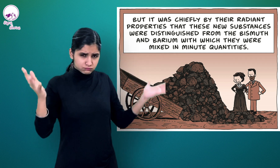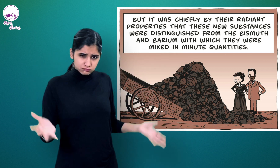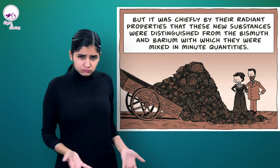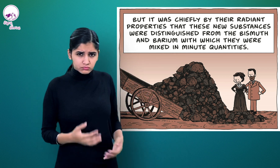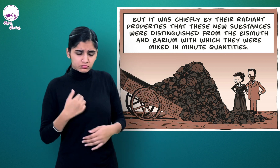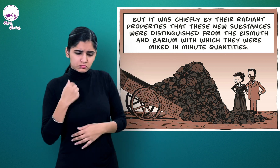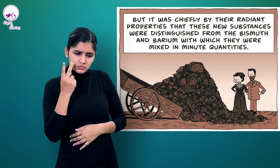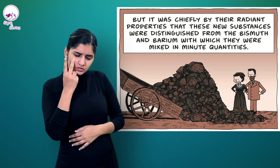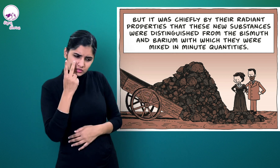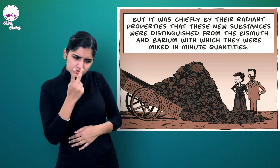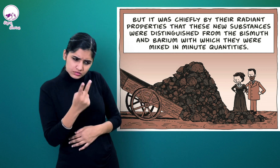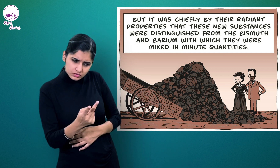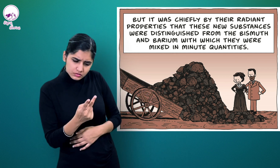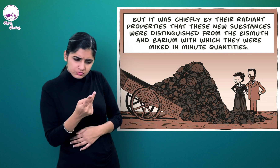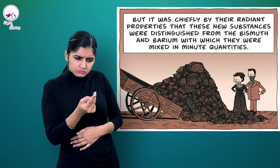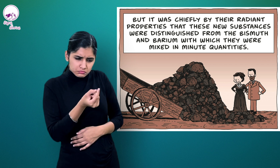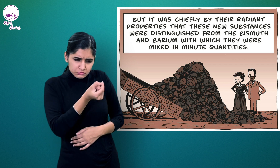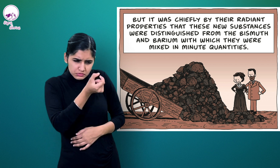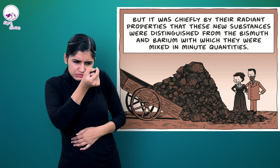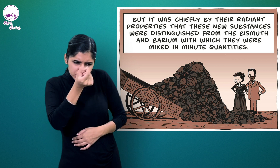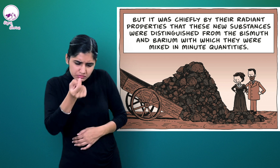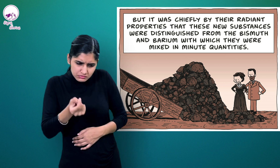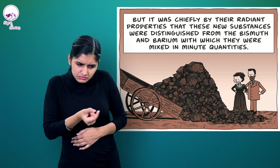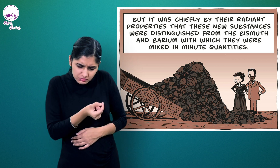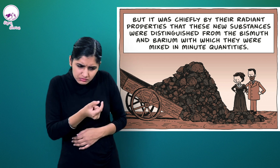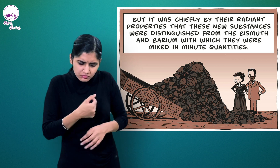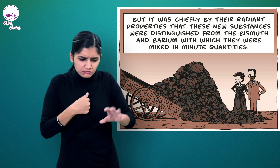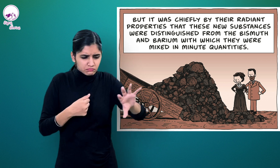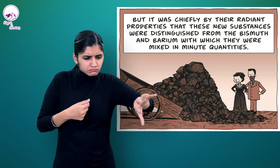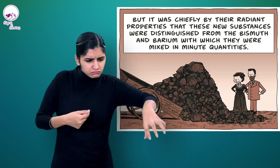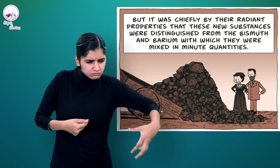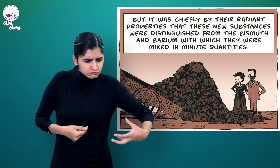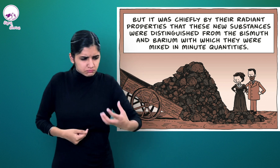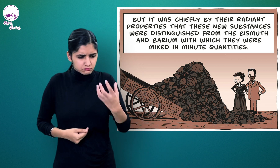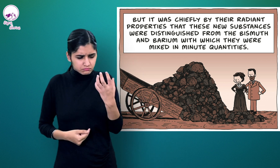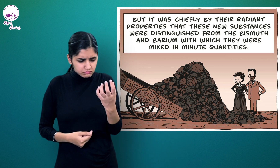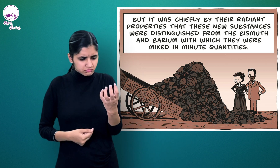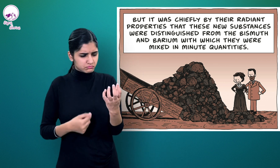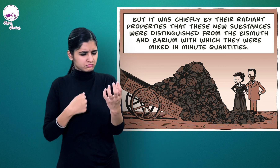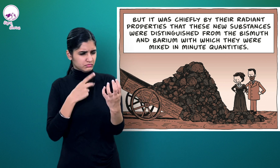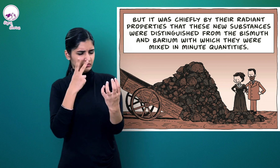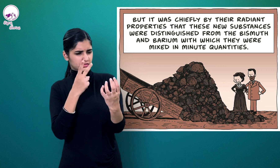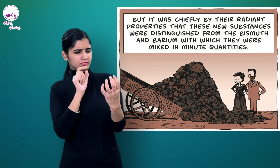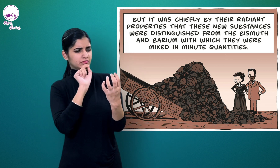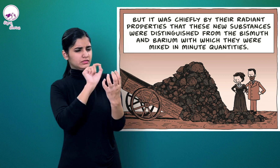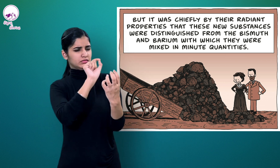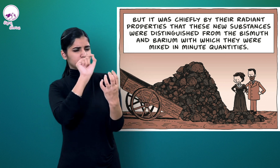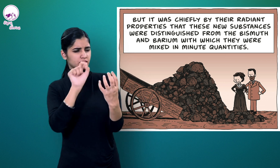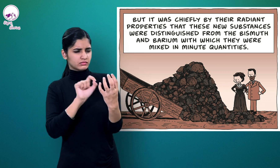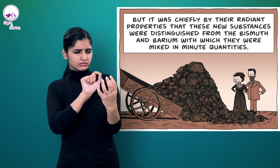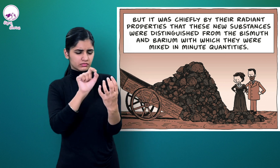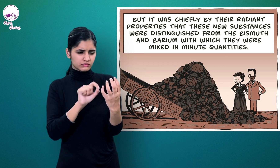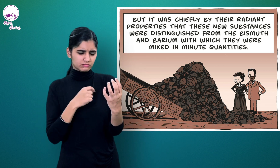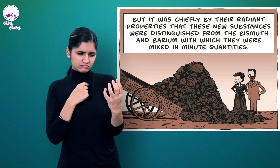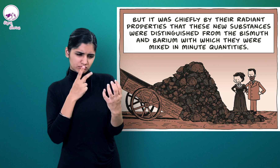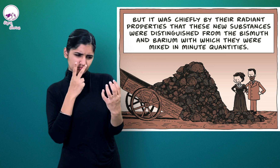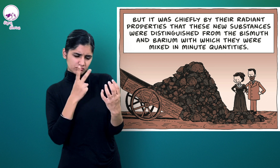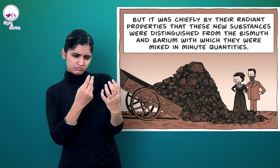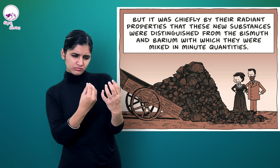substances were distinguished from the bismuth and barium with which they were mixed